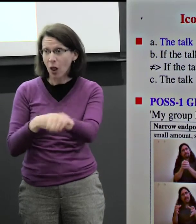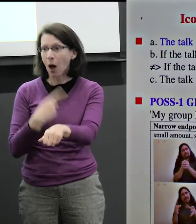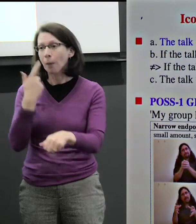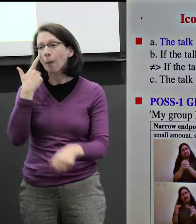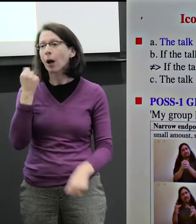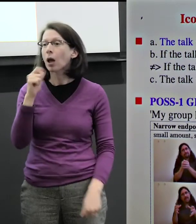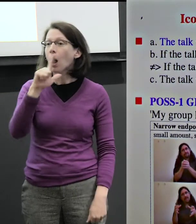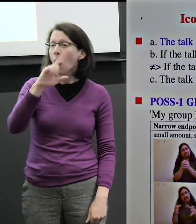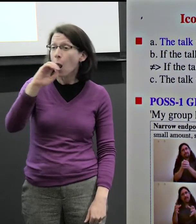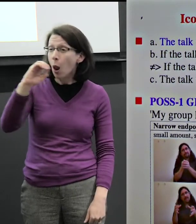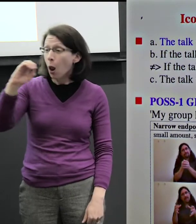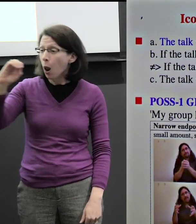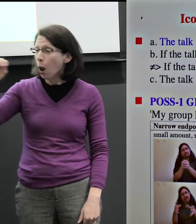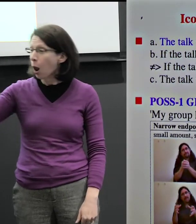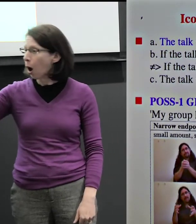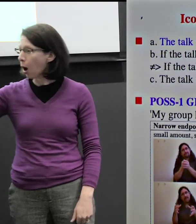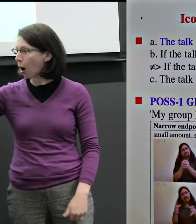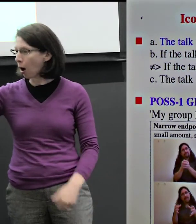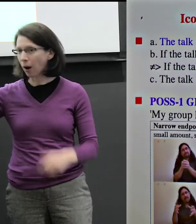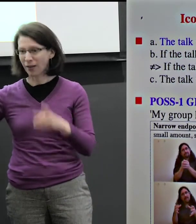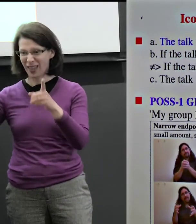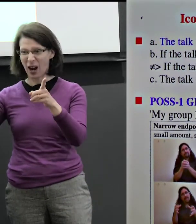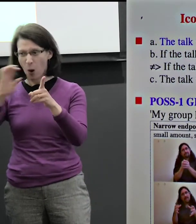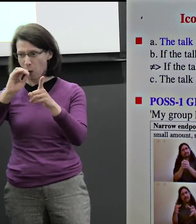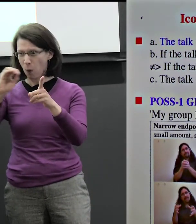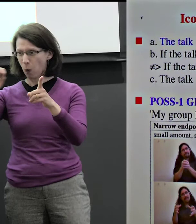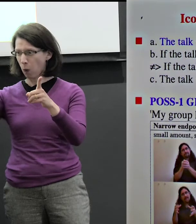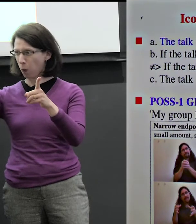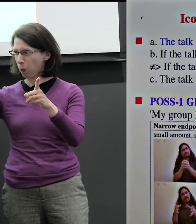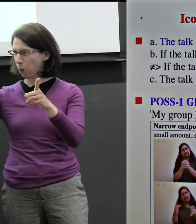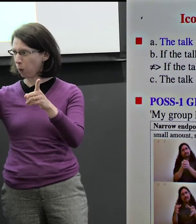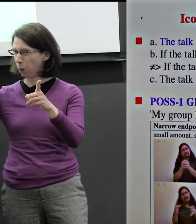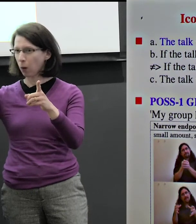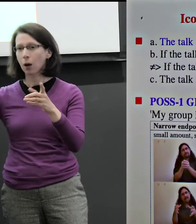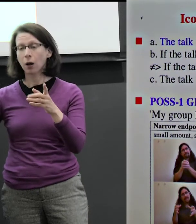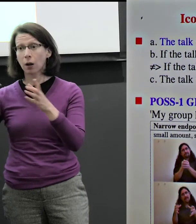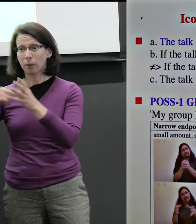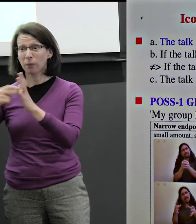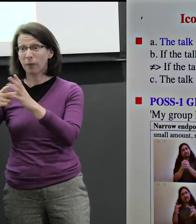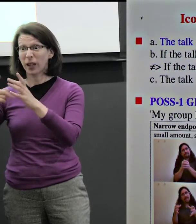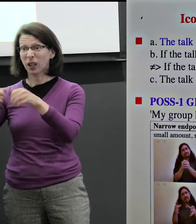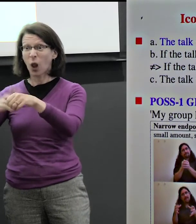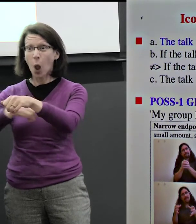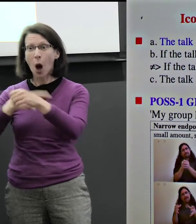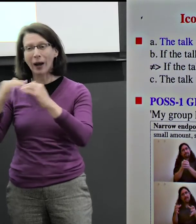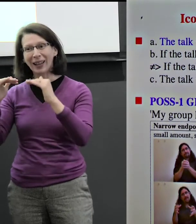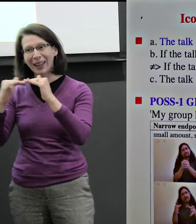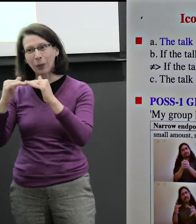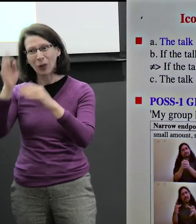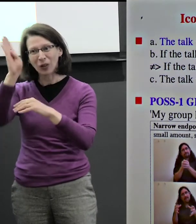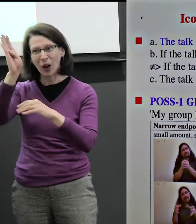long that you get it. If you try, the talk was short. It completely does not work.